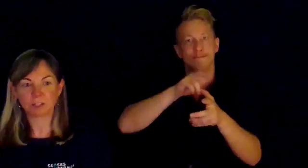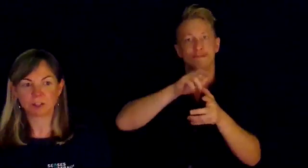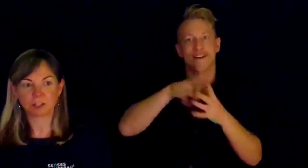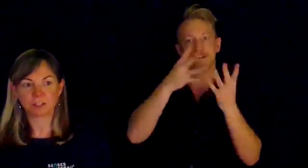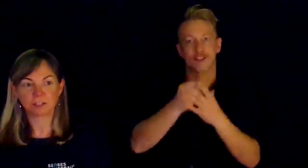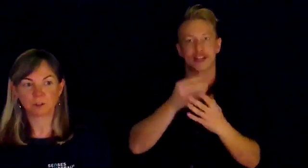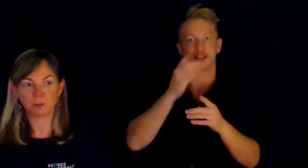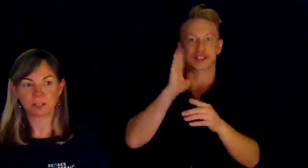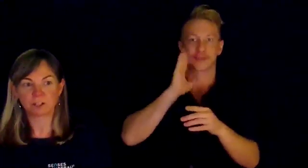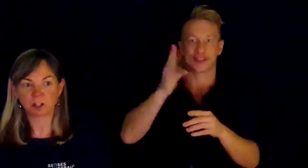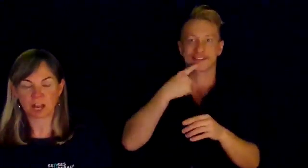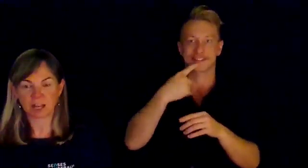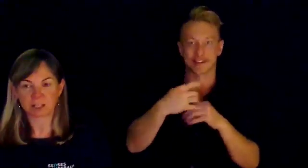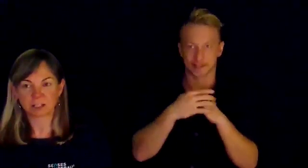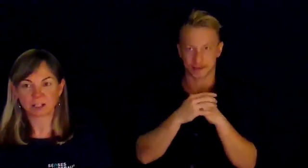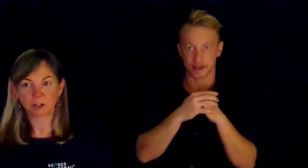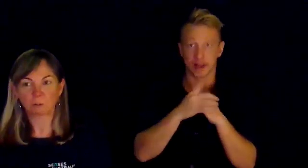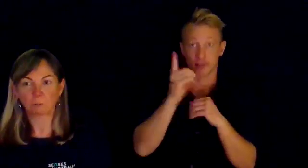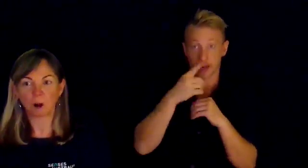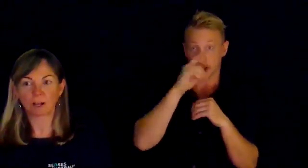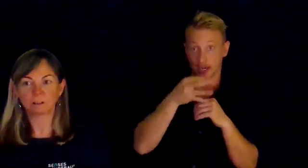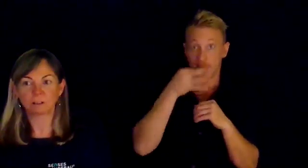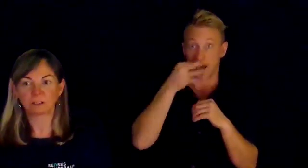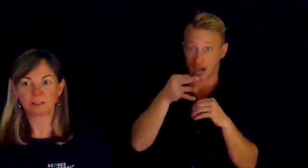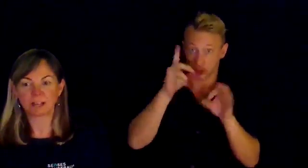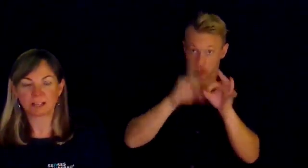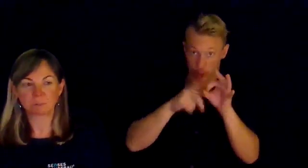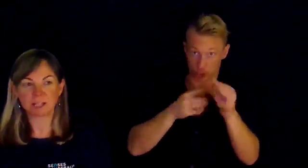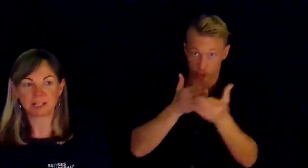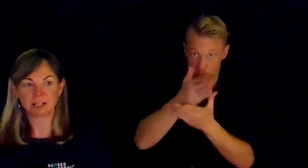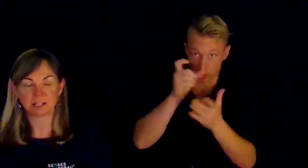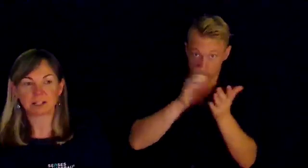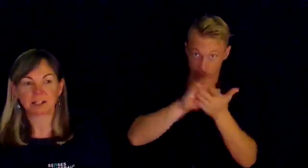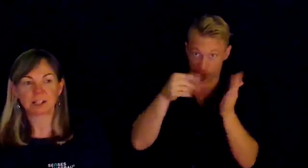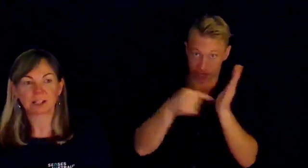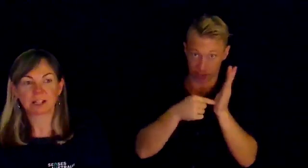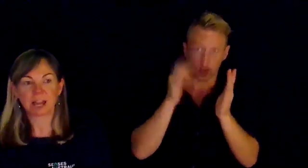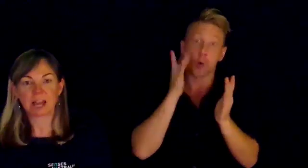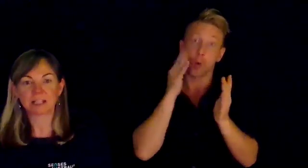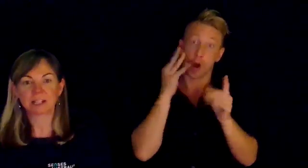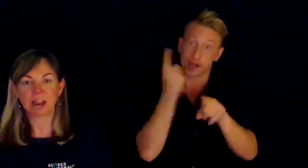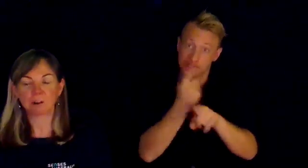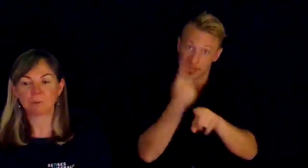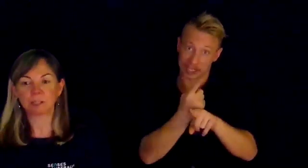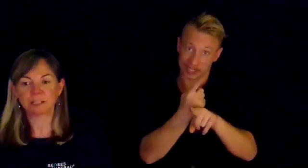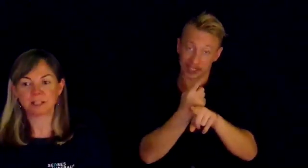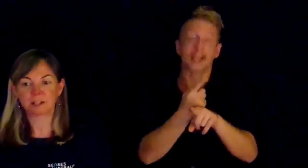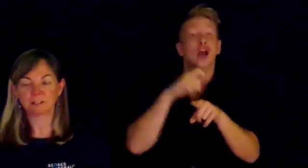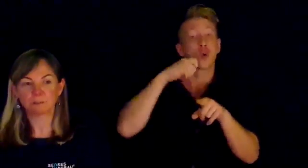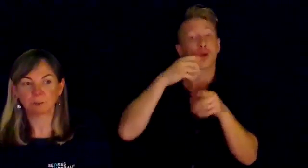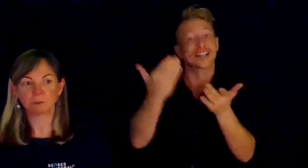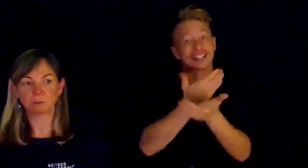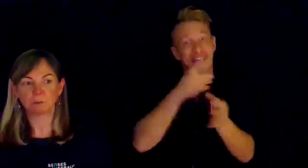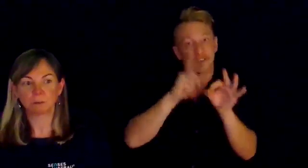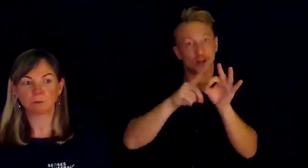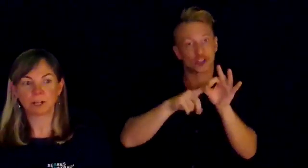ask questions using the chat while they are speaking, and Karen and